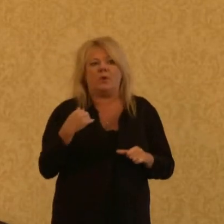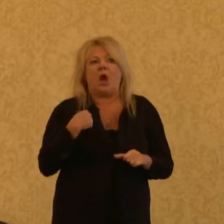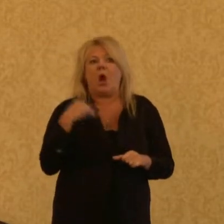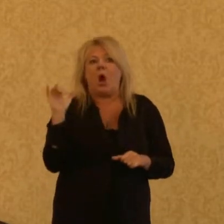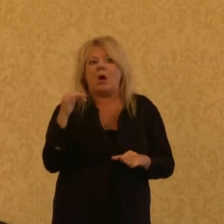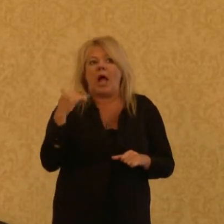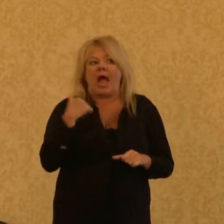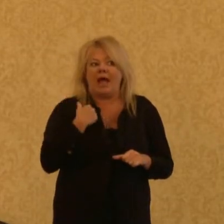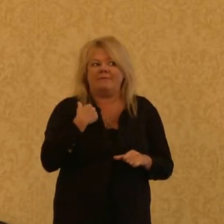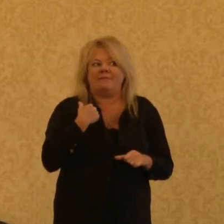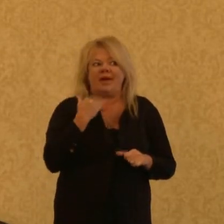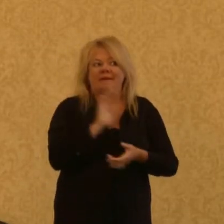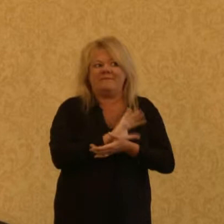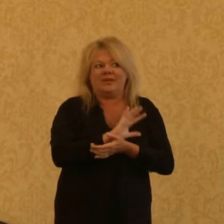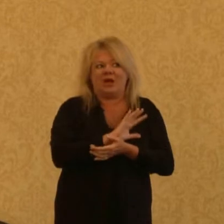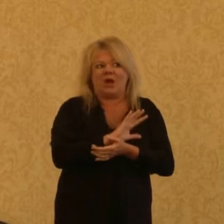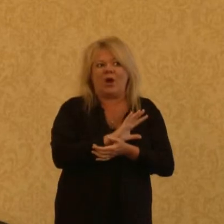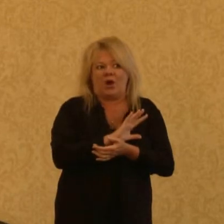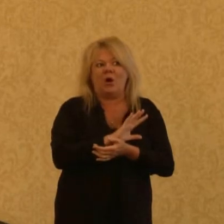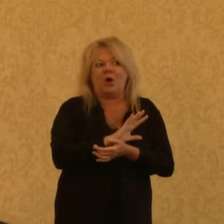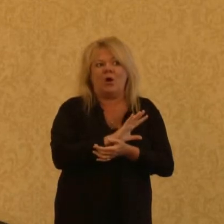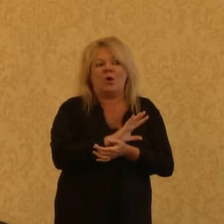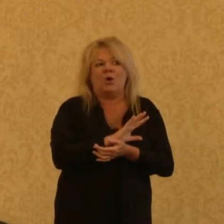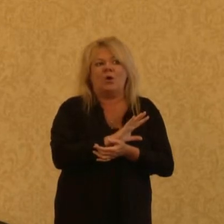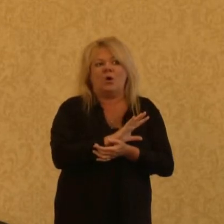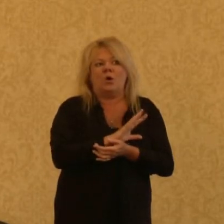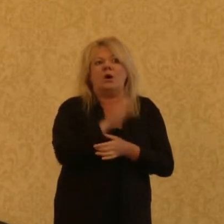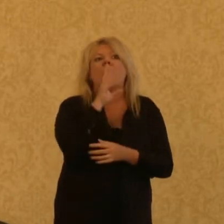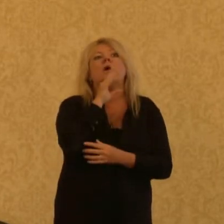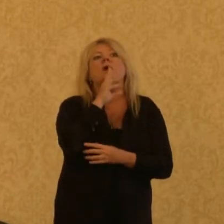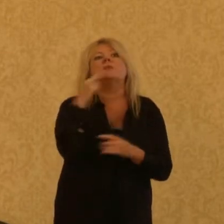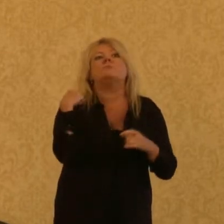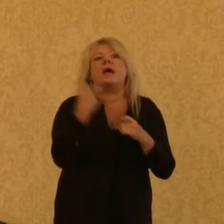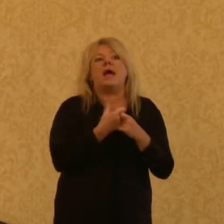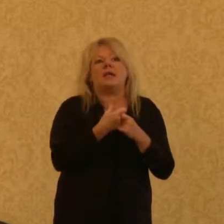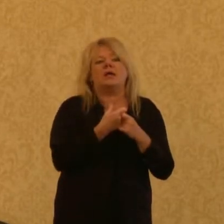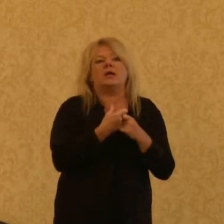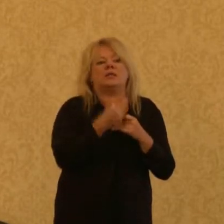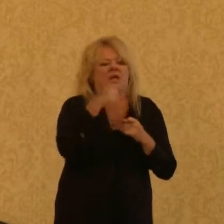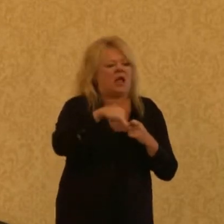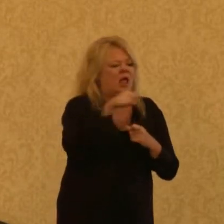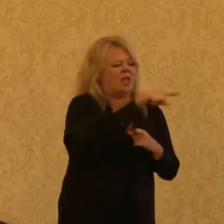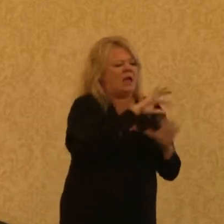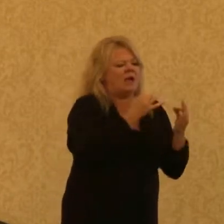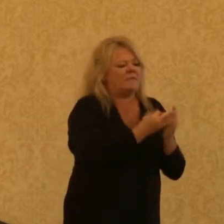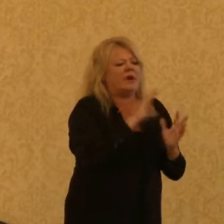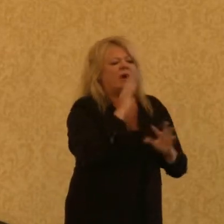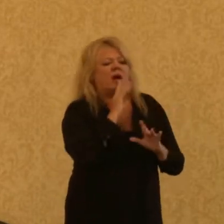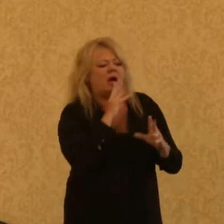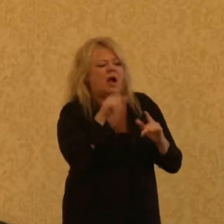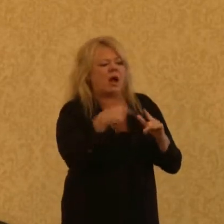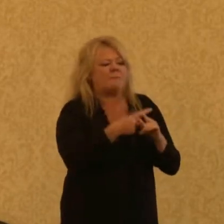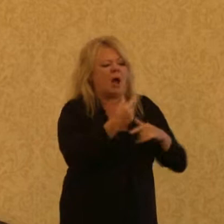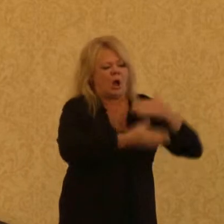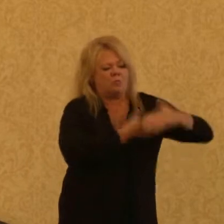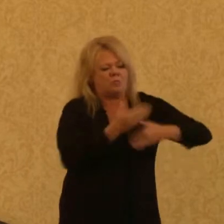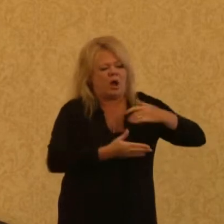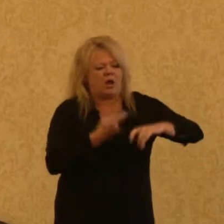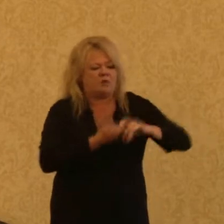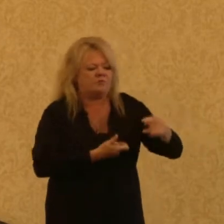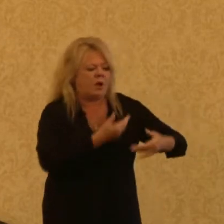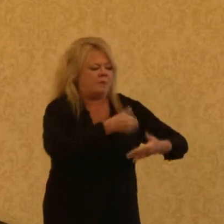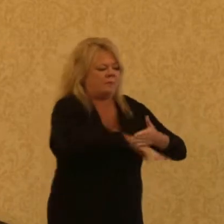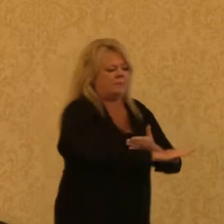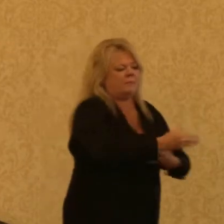a diversity committee that works through CDC, and we've been working on creating original materials